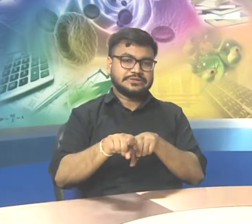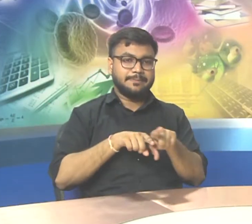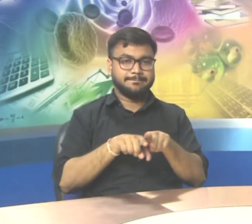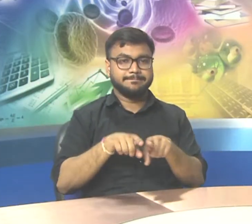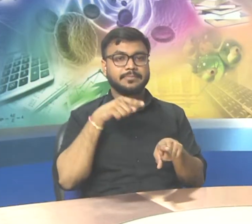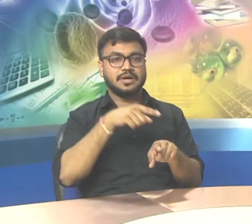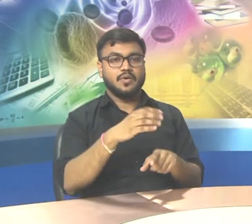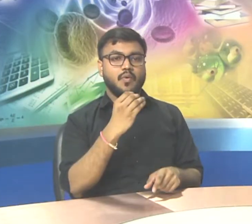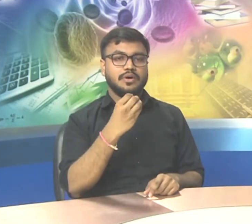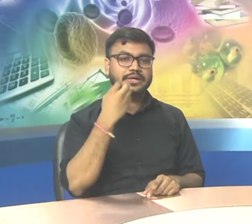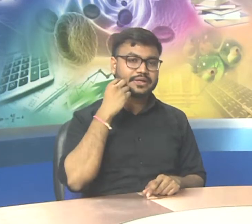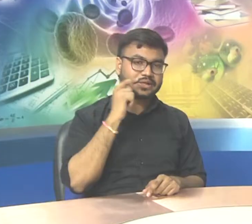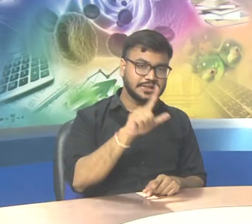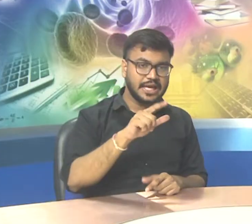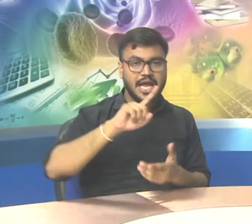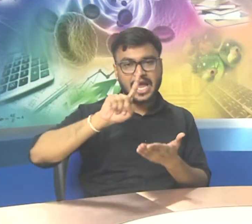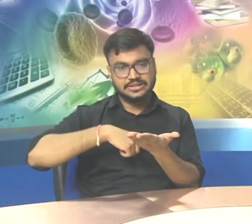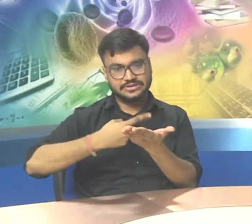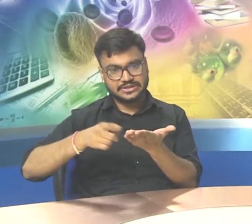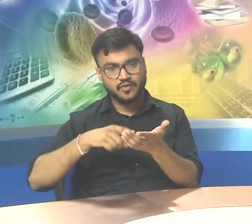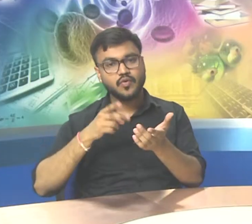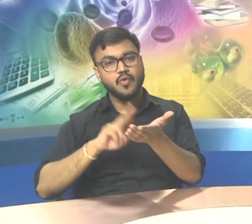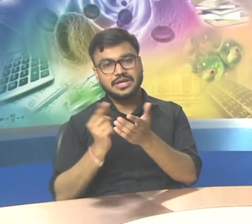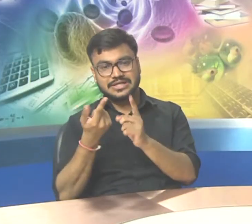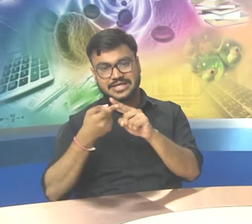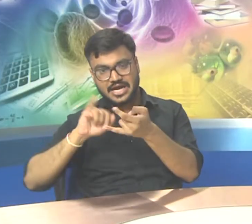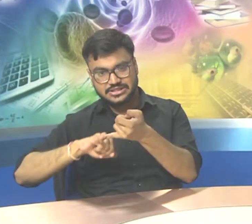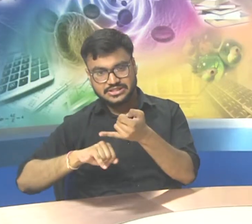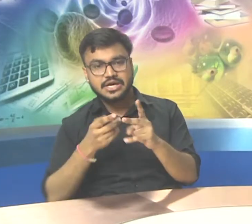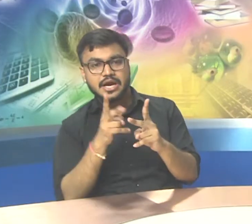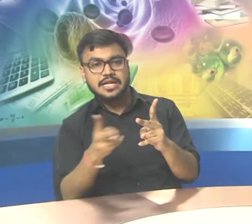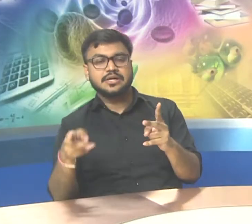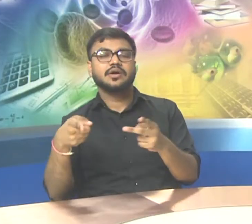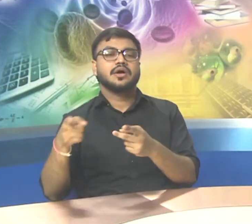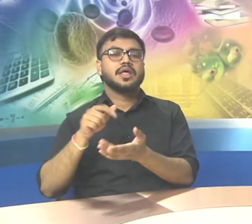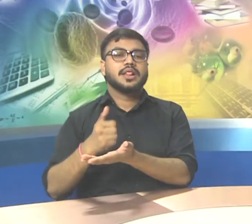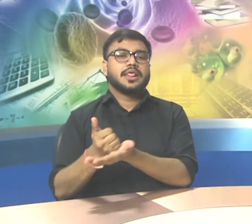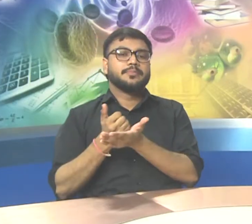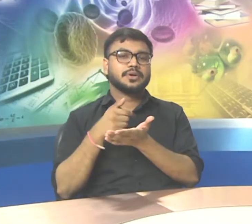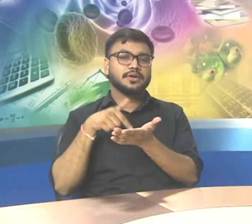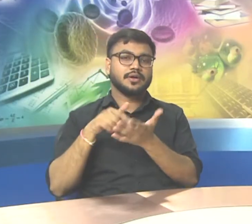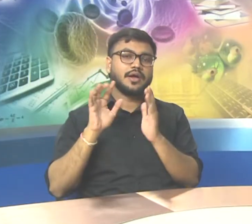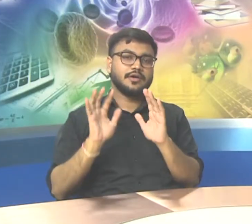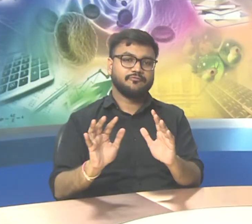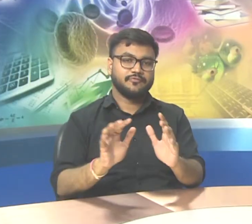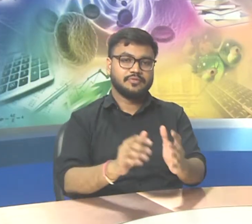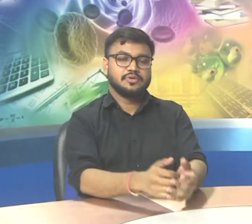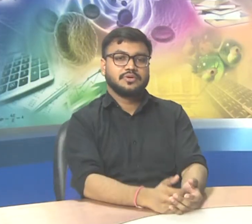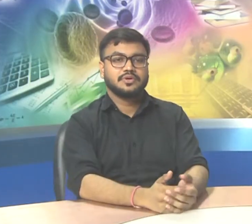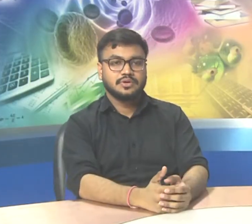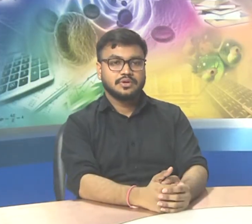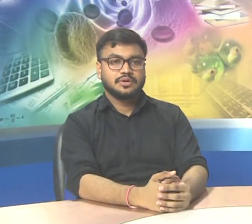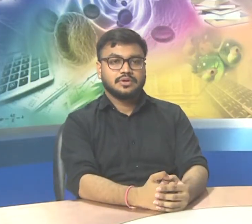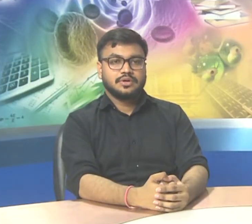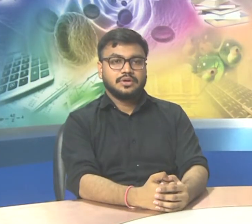oil, butter, nuts, ghee, etc.